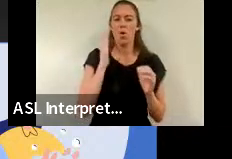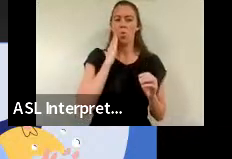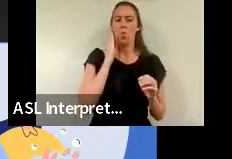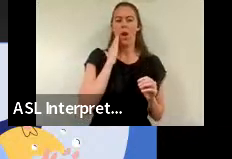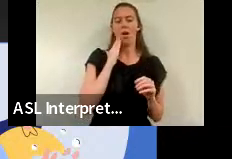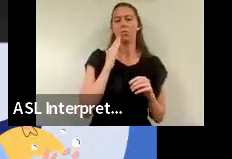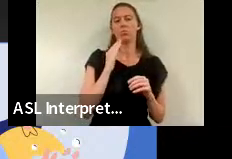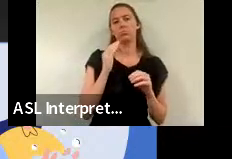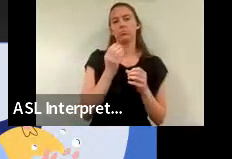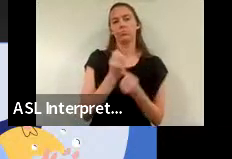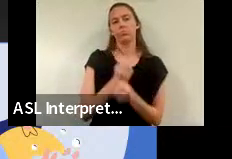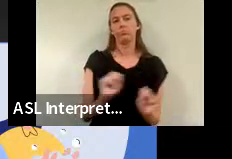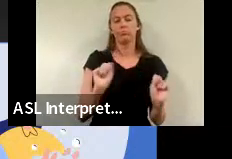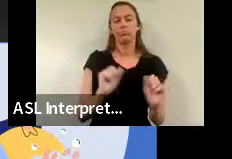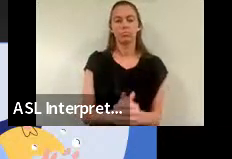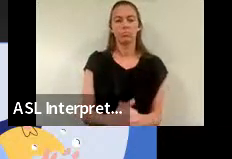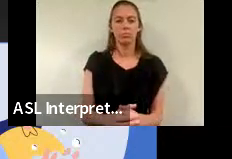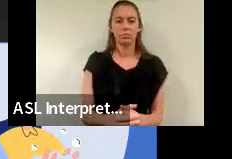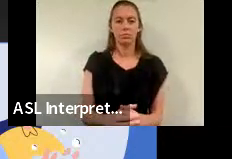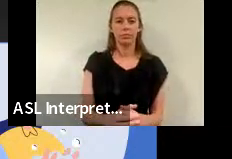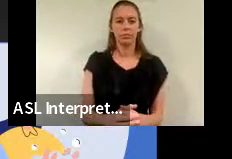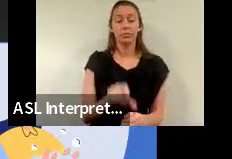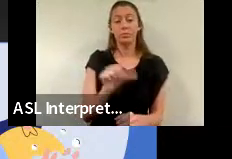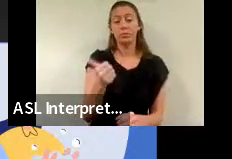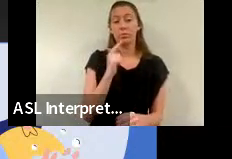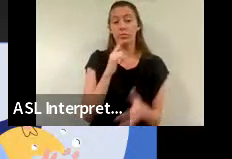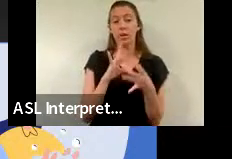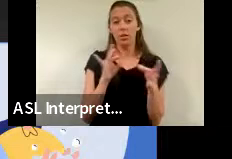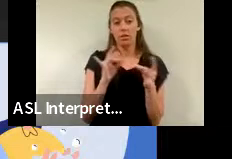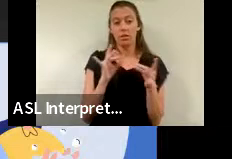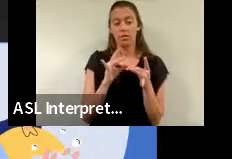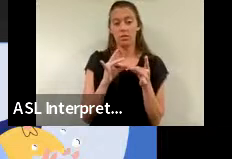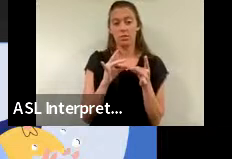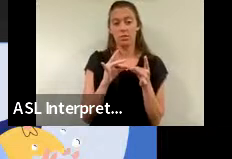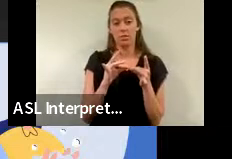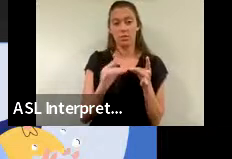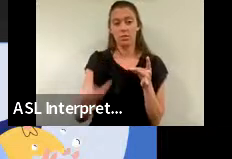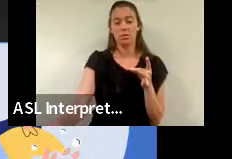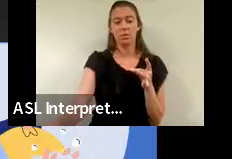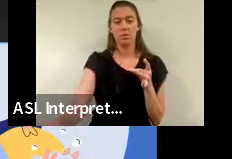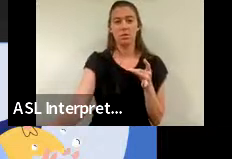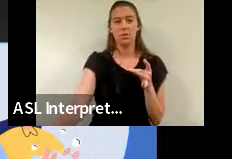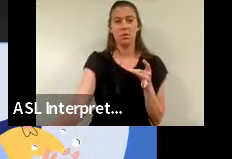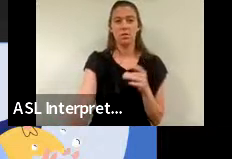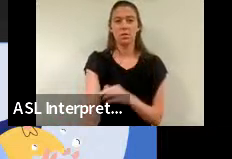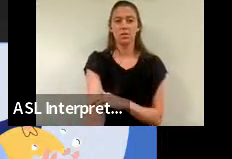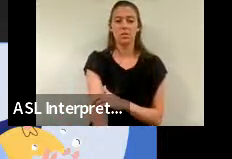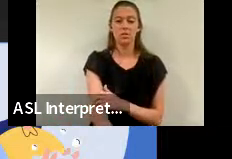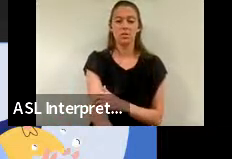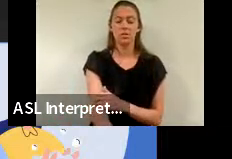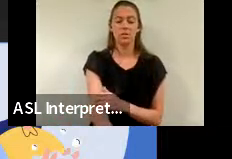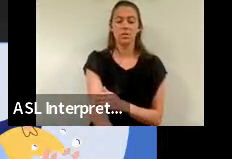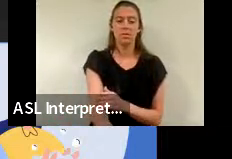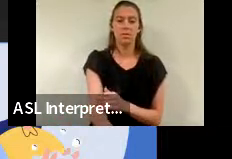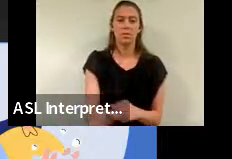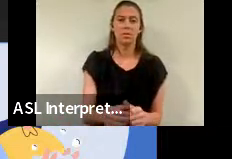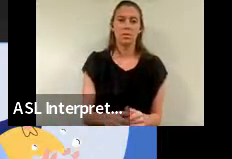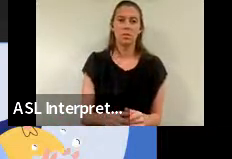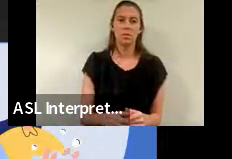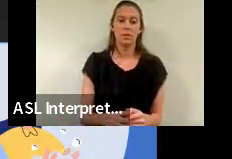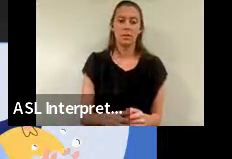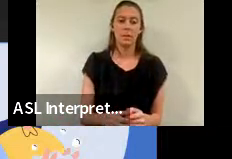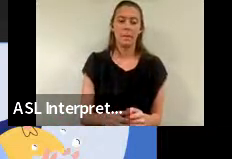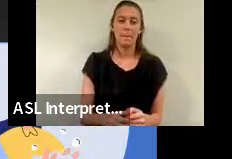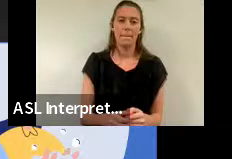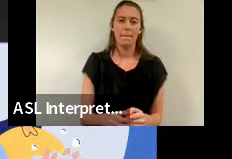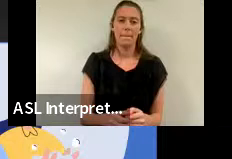provided to us were placing sites in communities where the most are impacted, locating testing